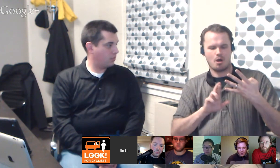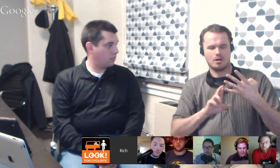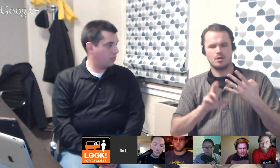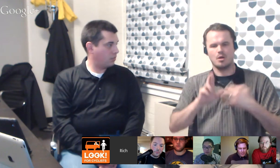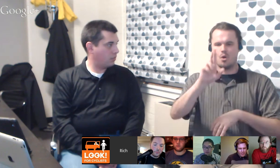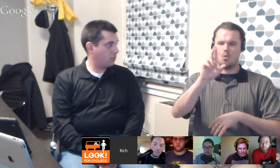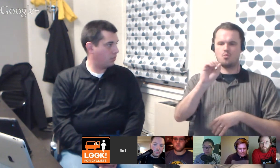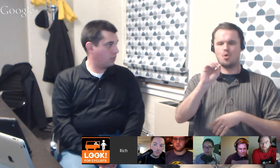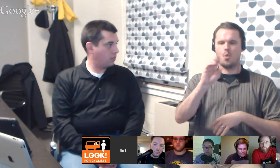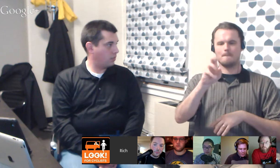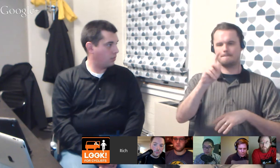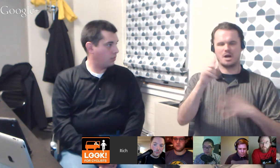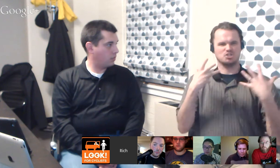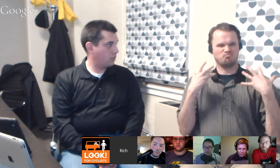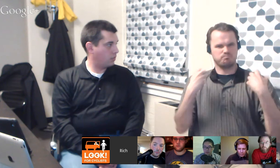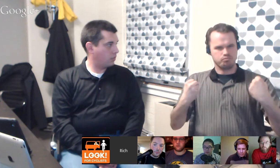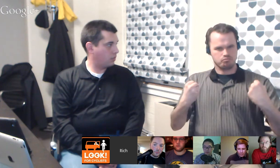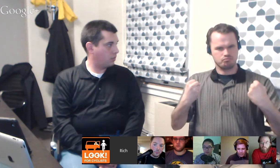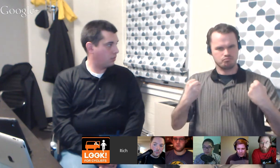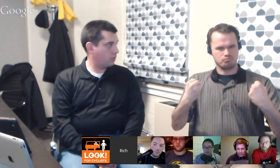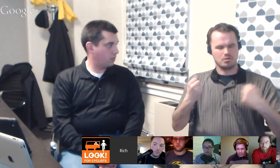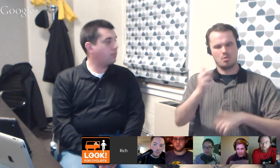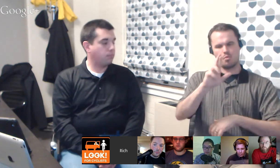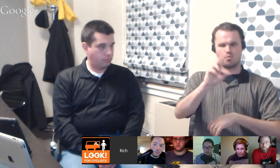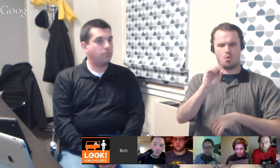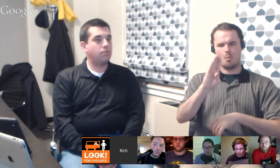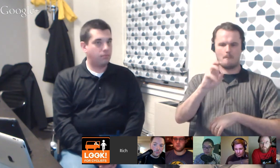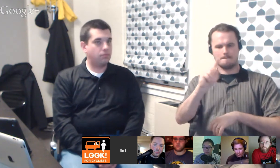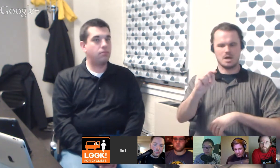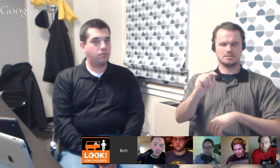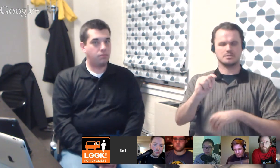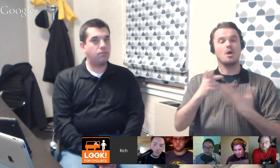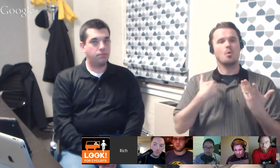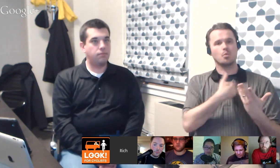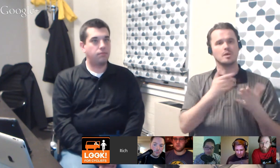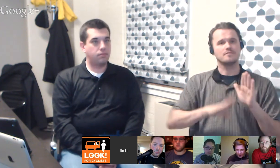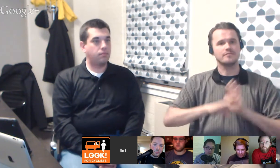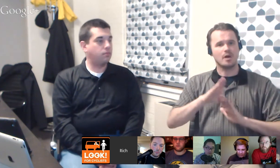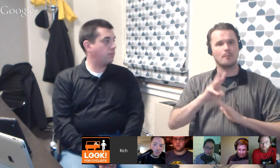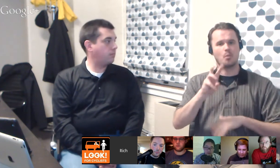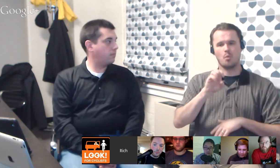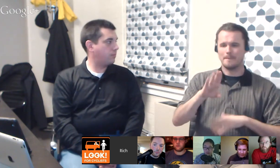robust. So you know, when we develop web pages, we're always